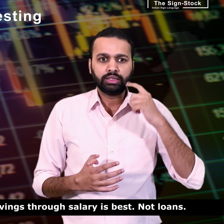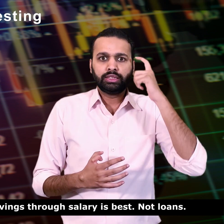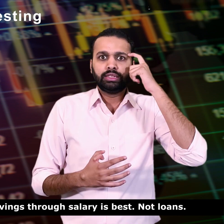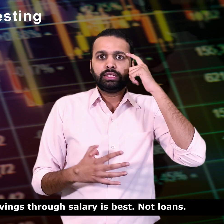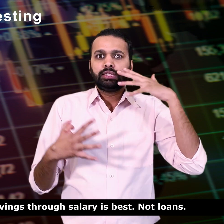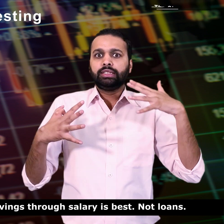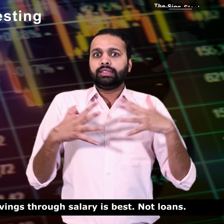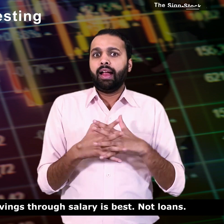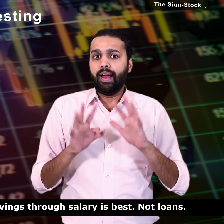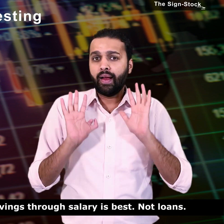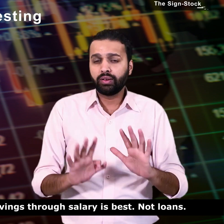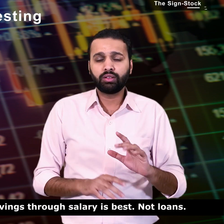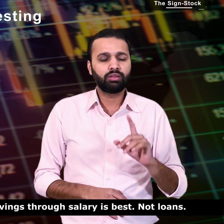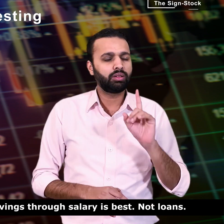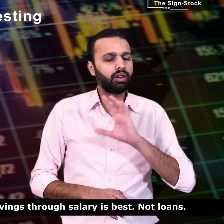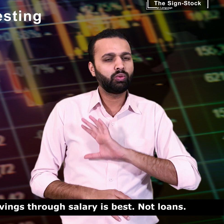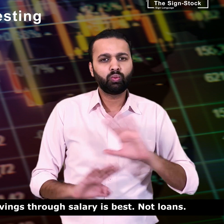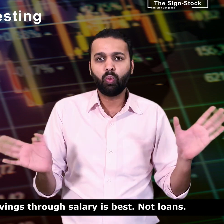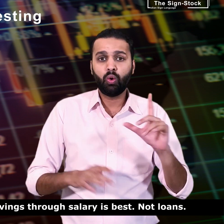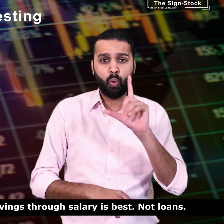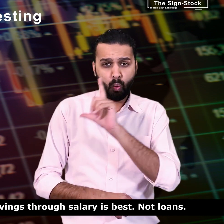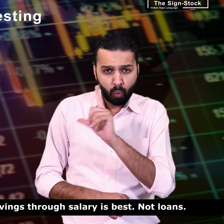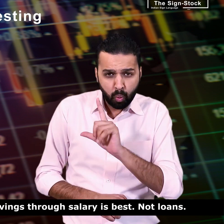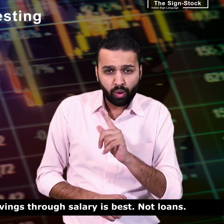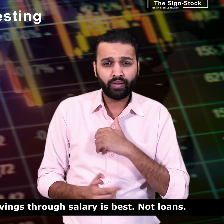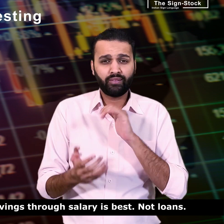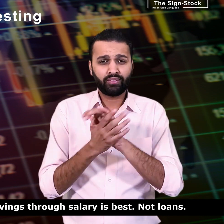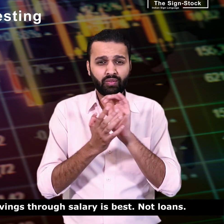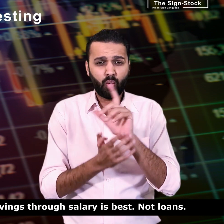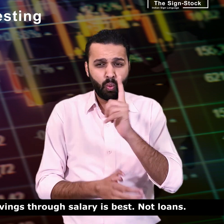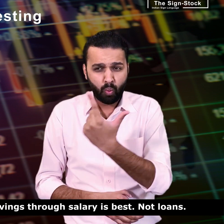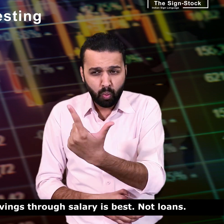Investing in stock from your own savings through salary is best. Not loans.